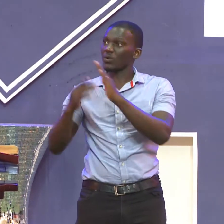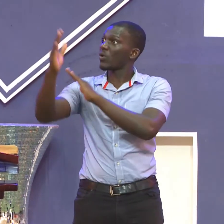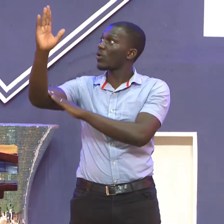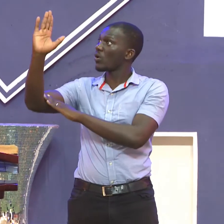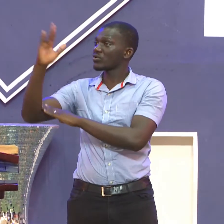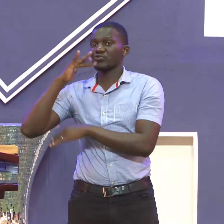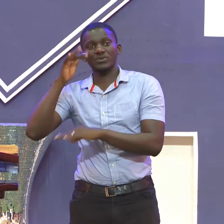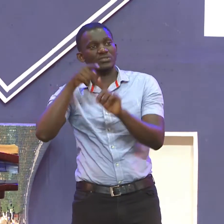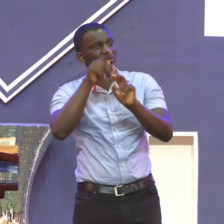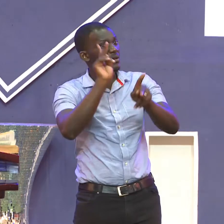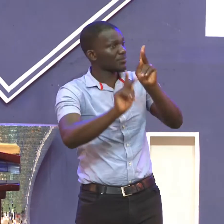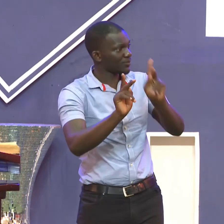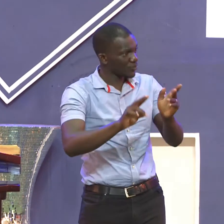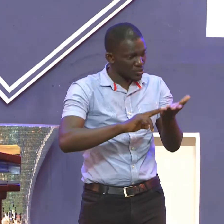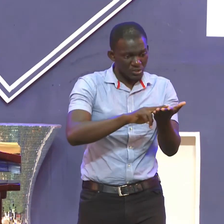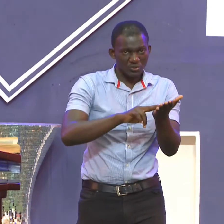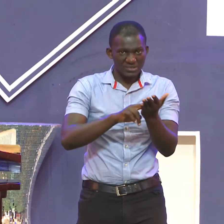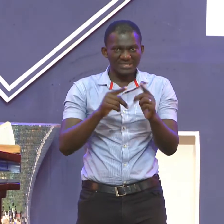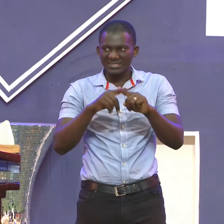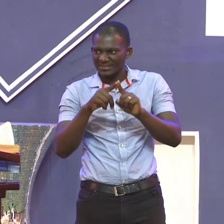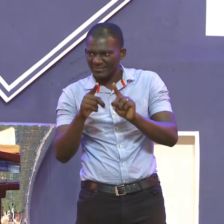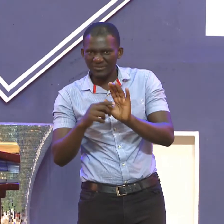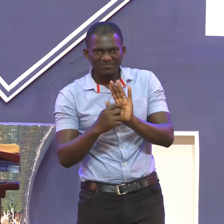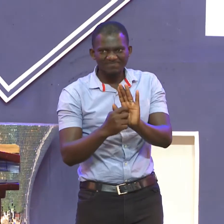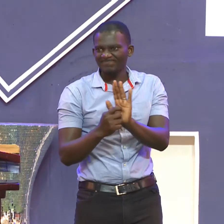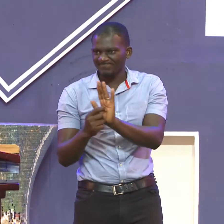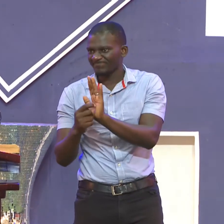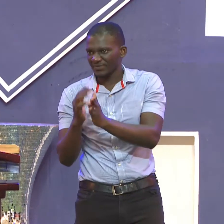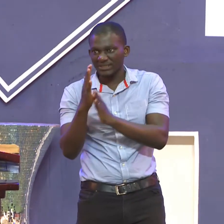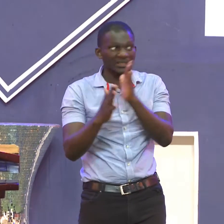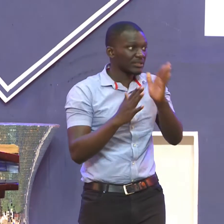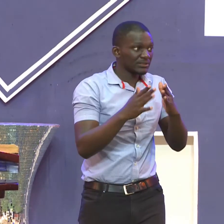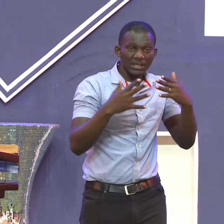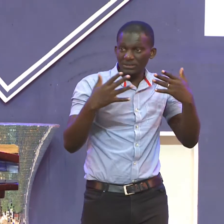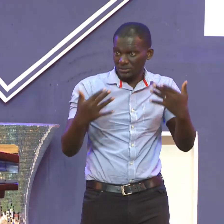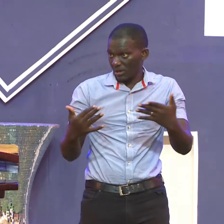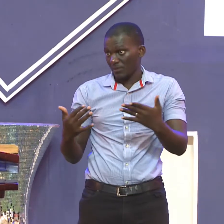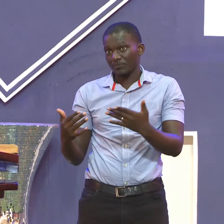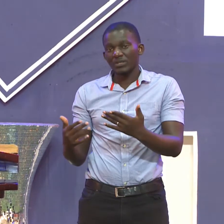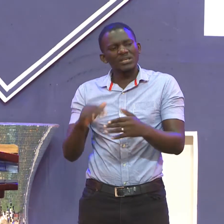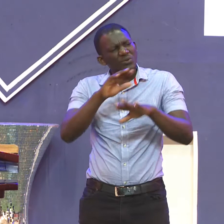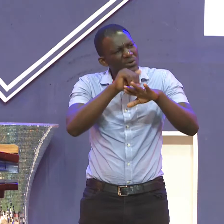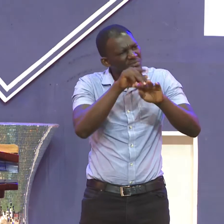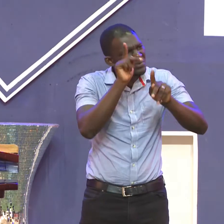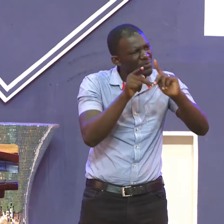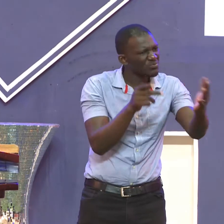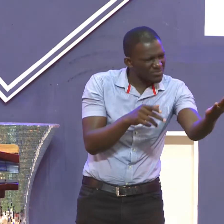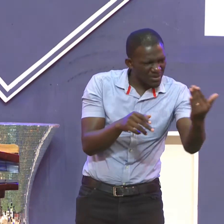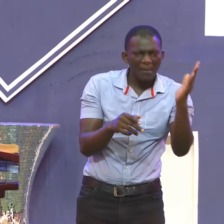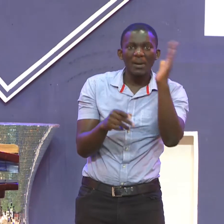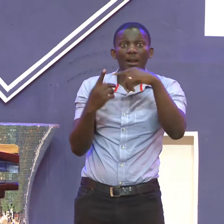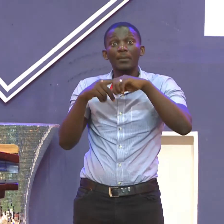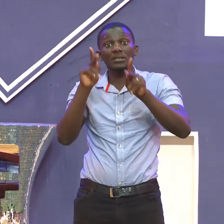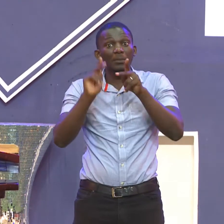Lord speaks to his people sobonero, using signs era kezako kubalule badde jali nenga tebawulira And he's trying to tell